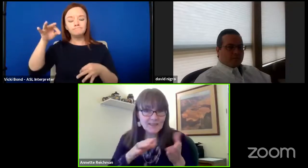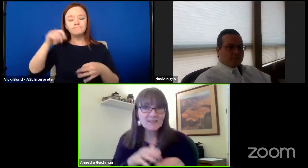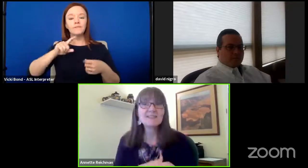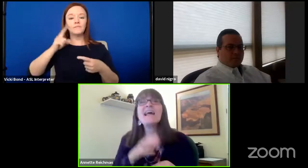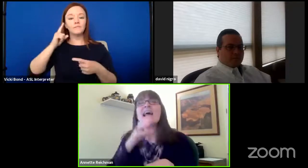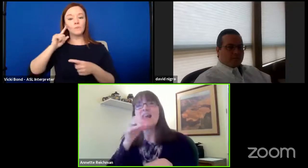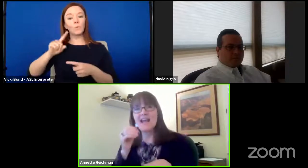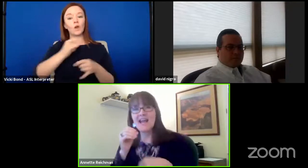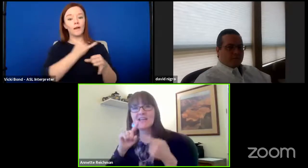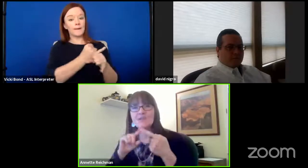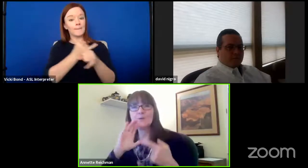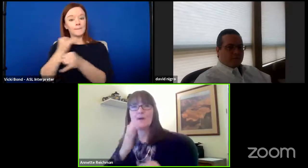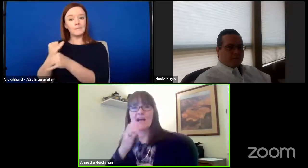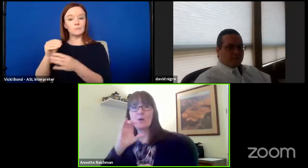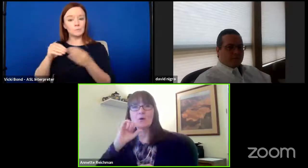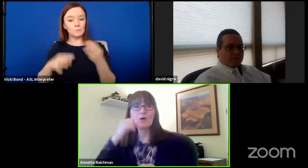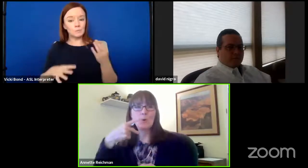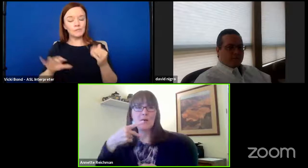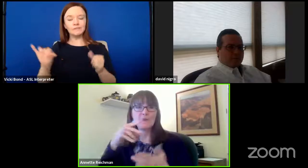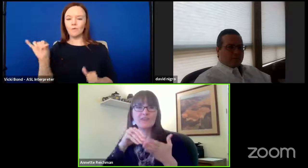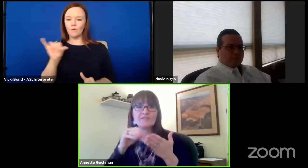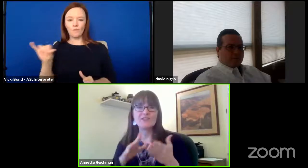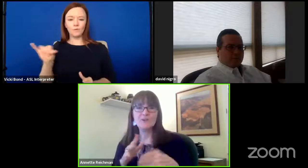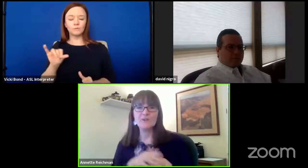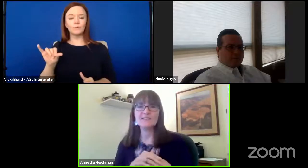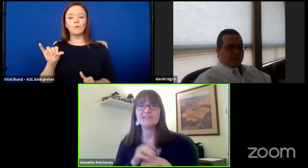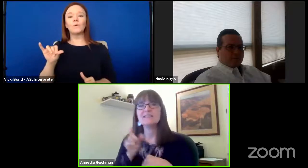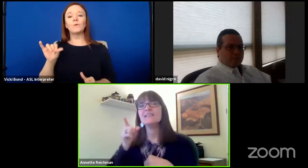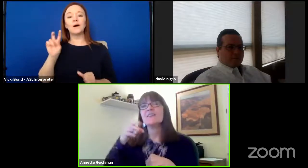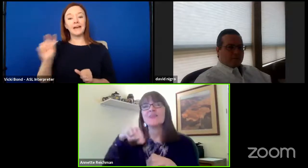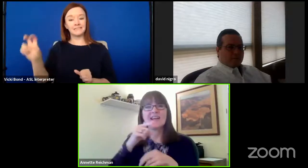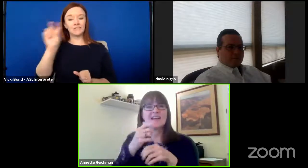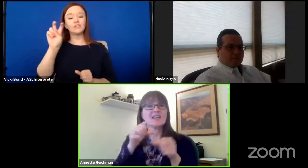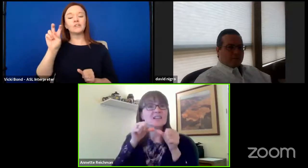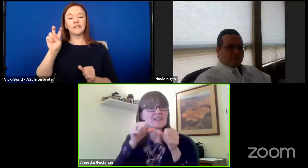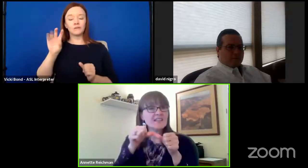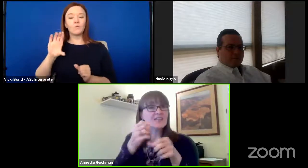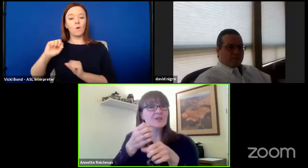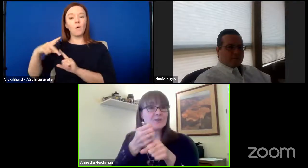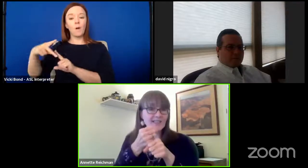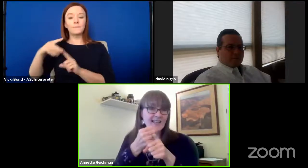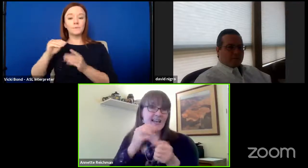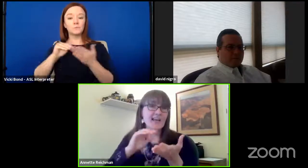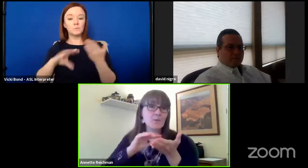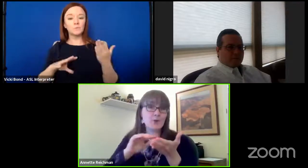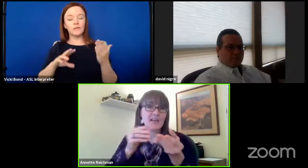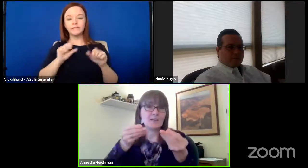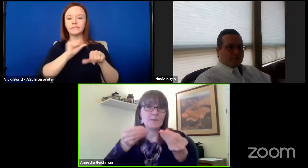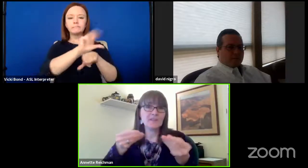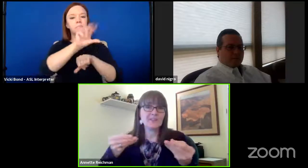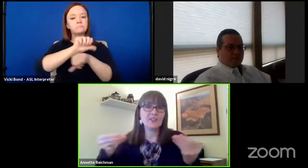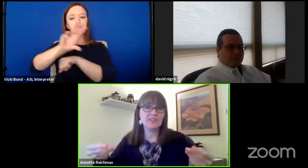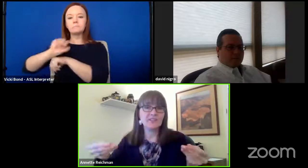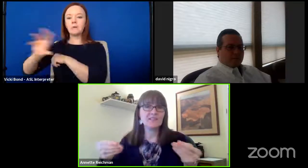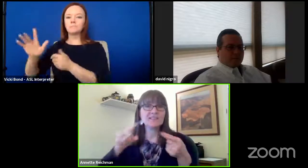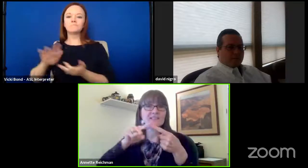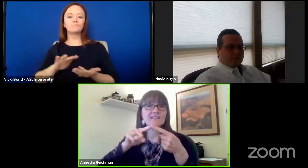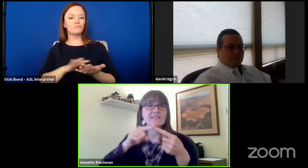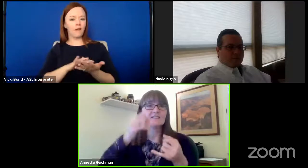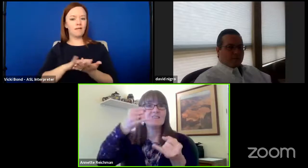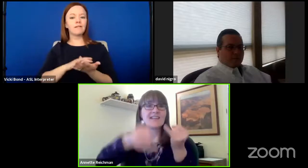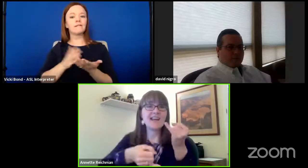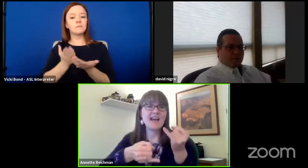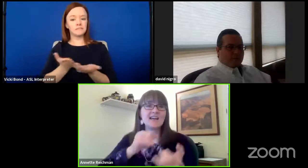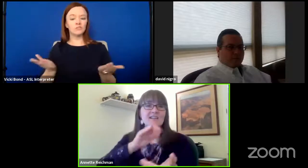site-based students and to our cooperative students. They continued to get Braille